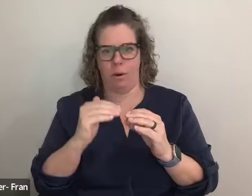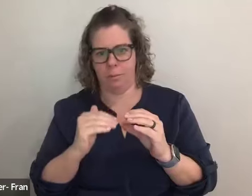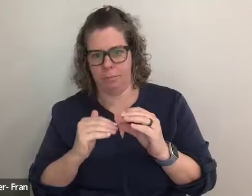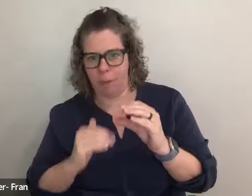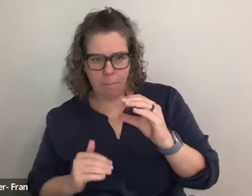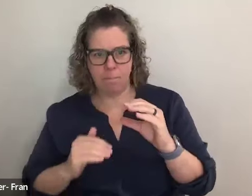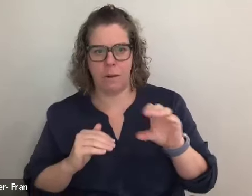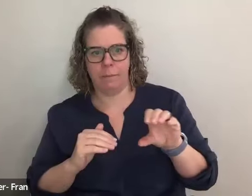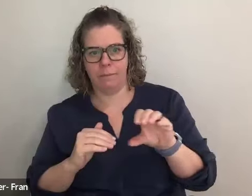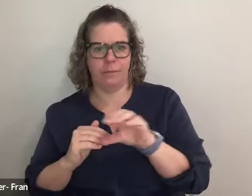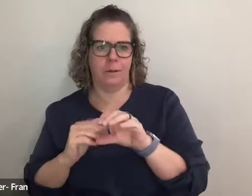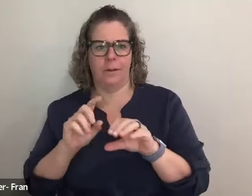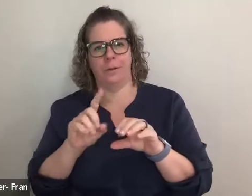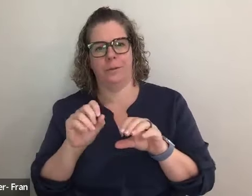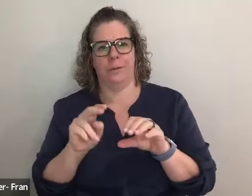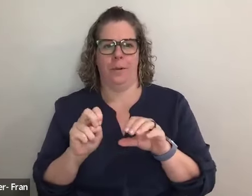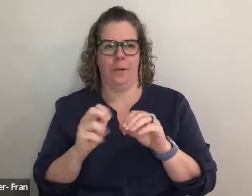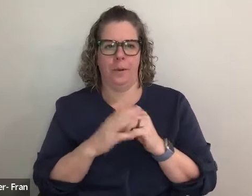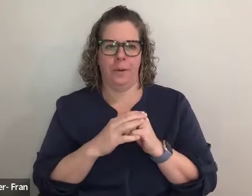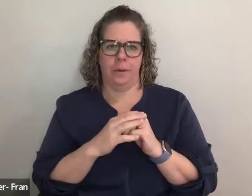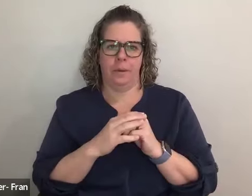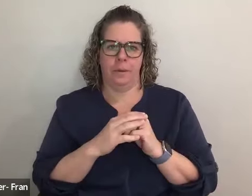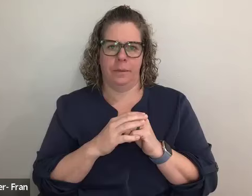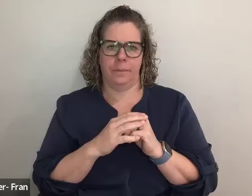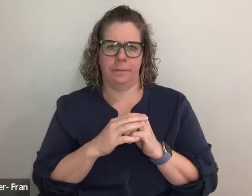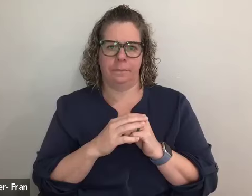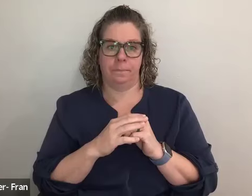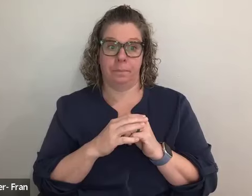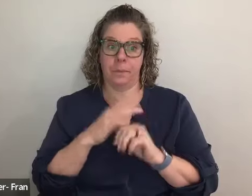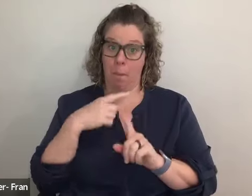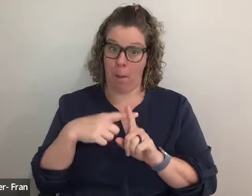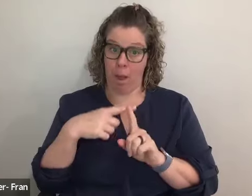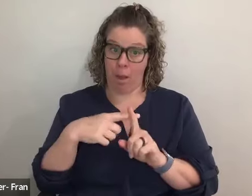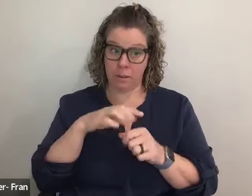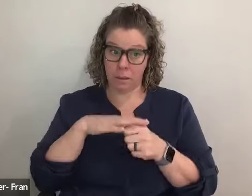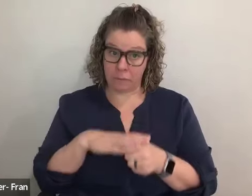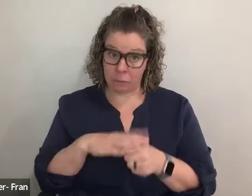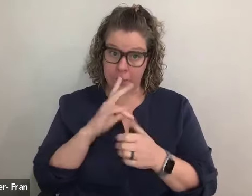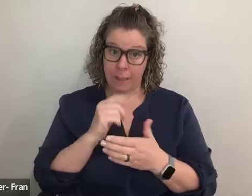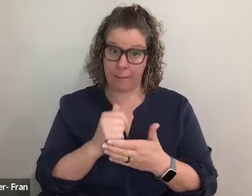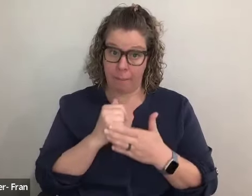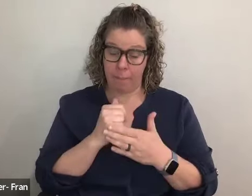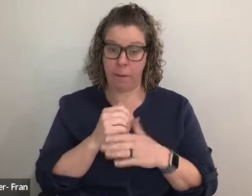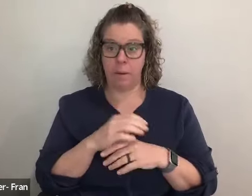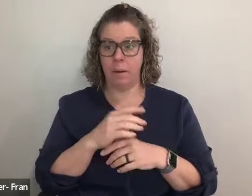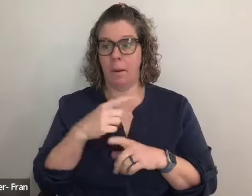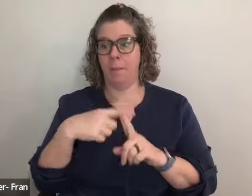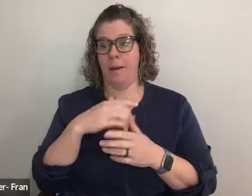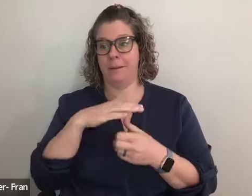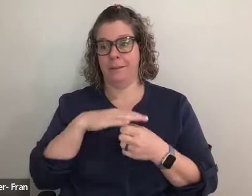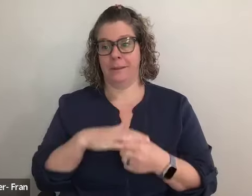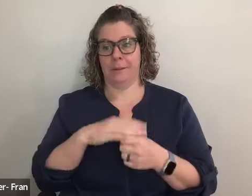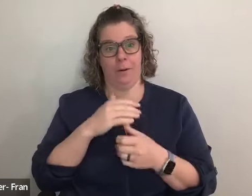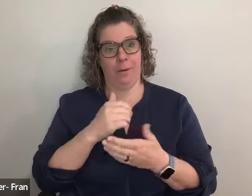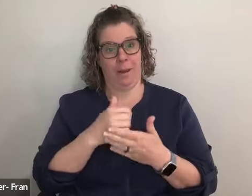Really understanding that positive stress can be helpful. Positive stress helped me